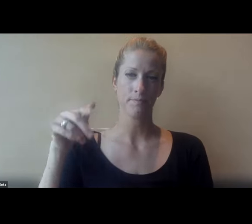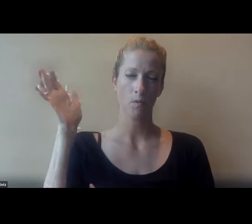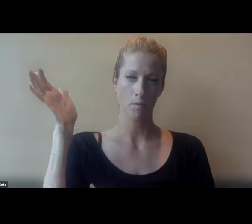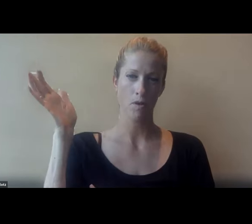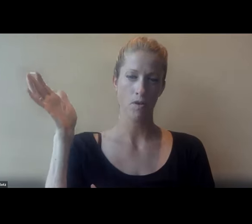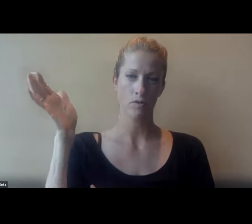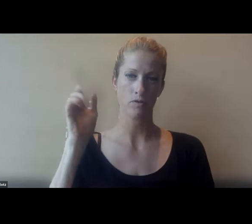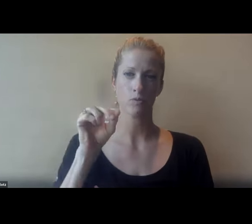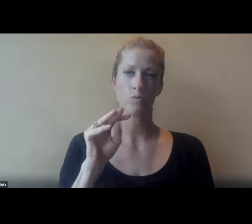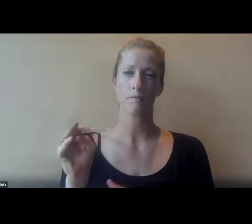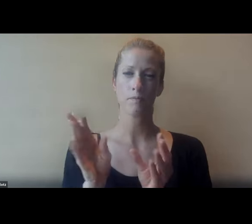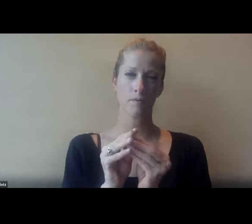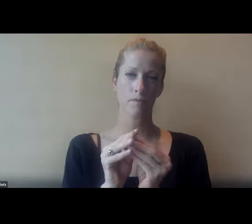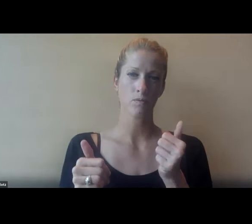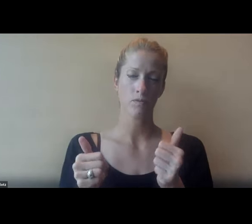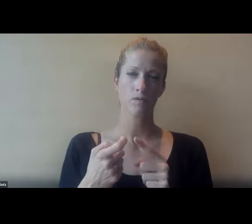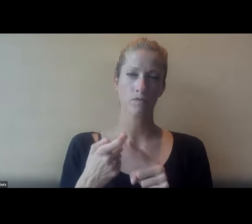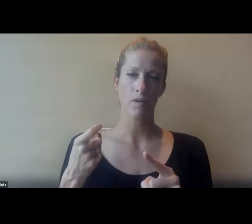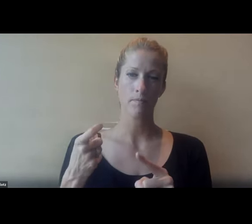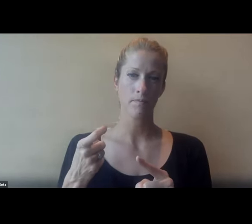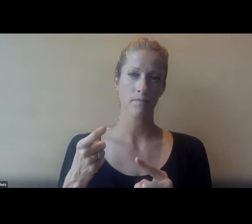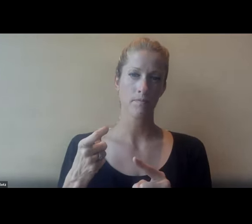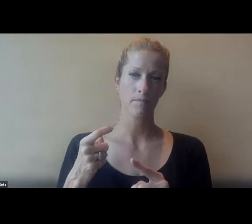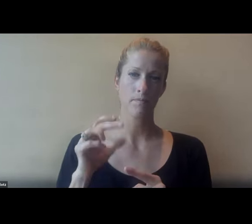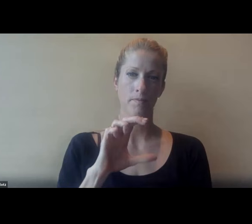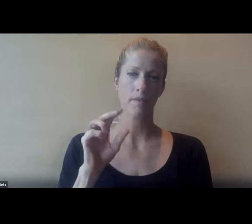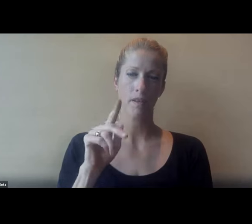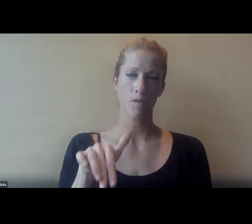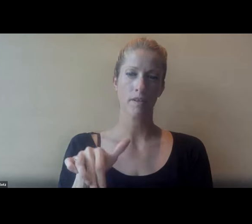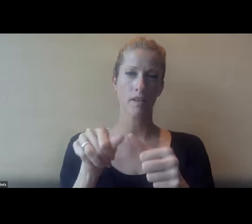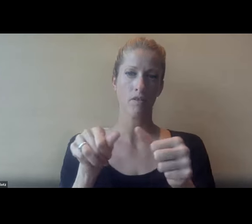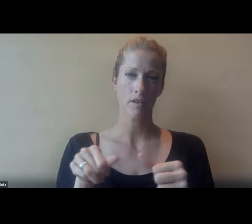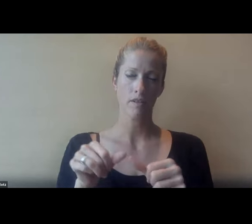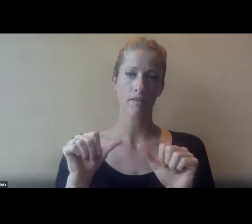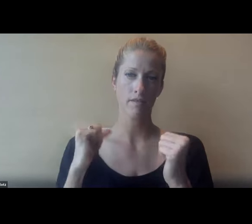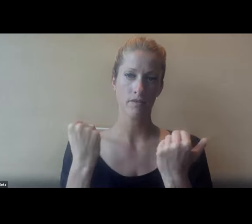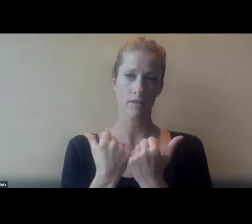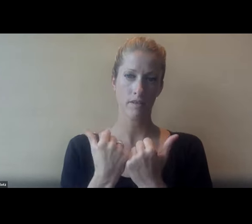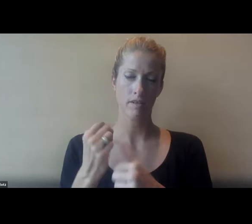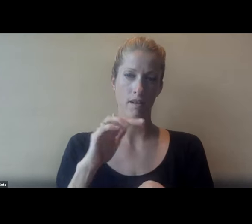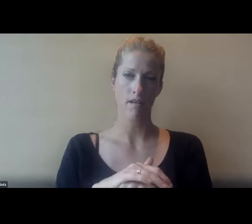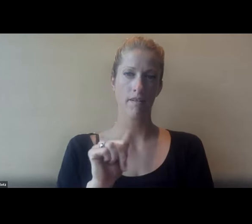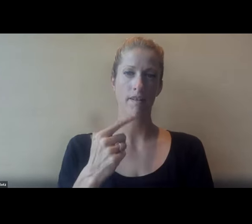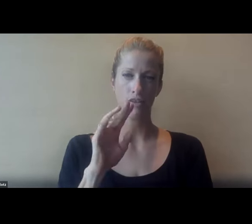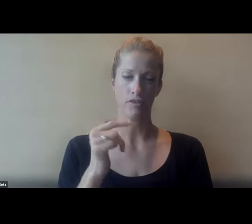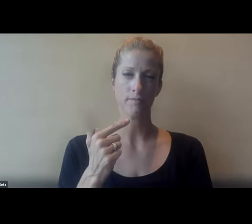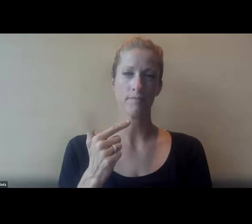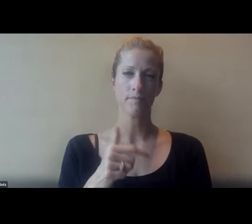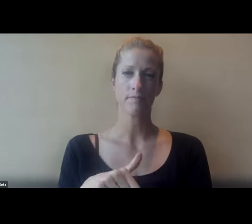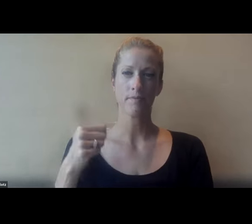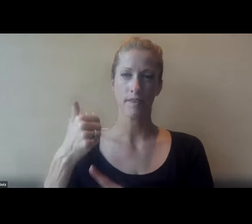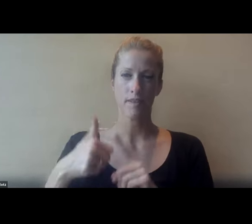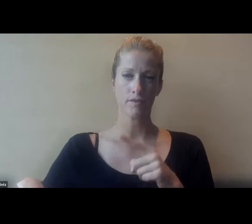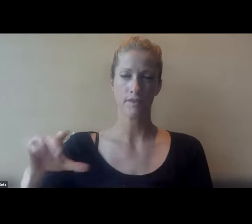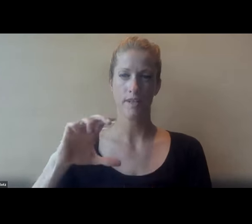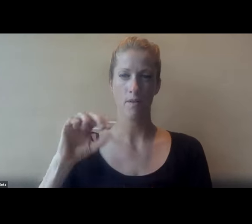meeting has, which is through the county's Area Agency on Aging. Every county has